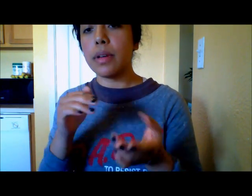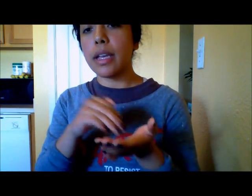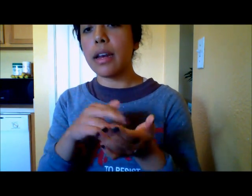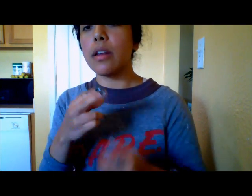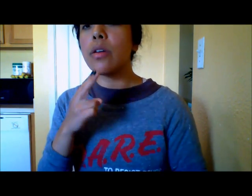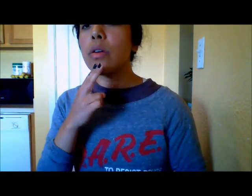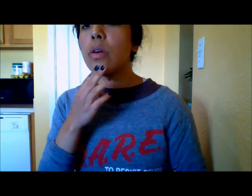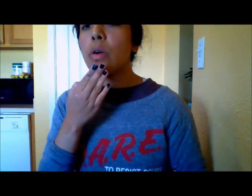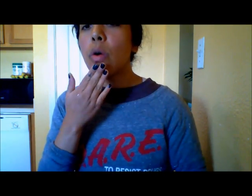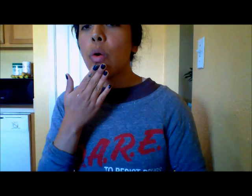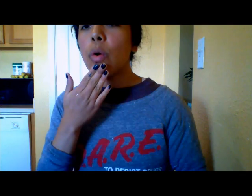Again,